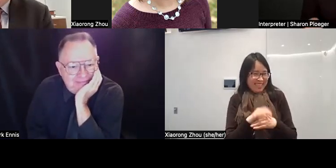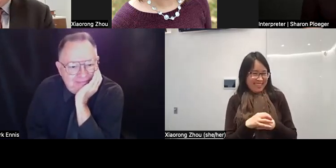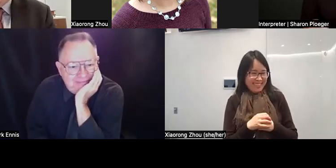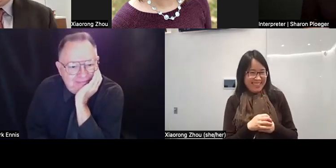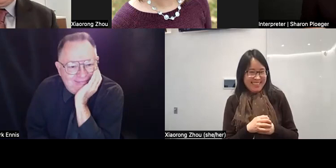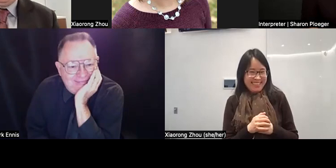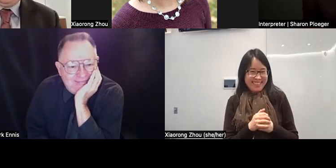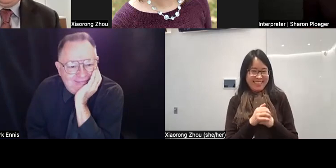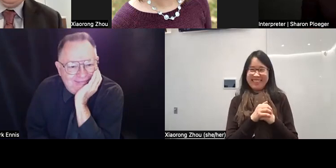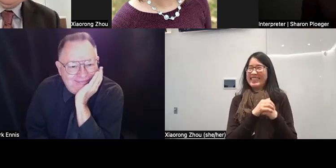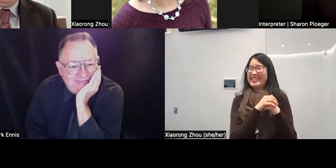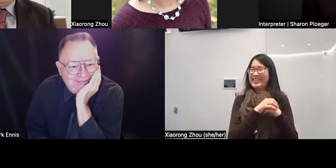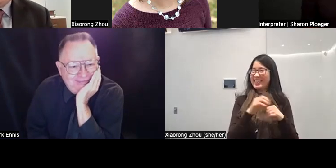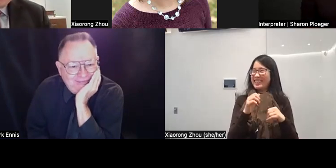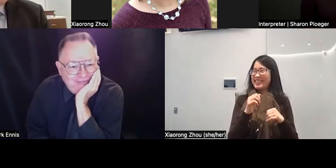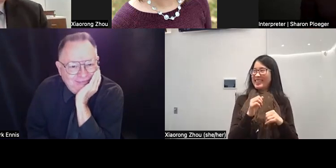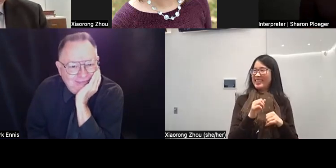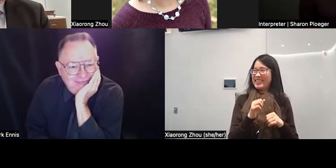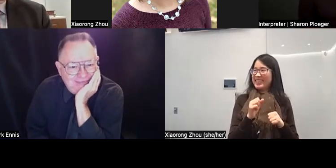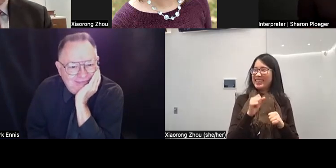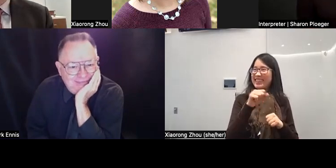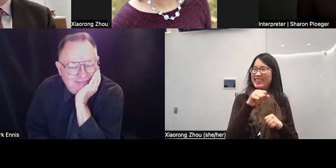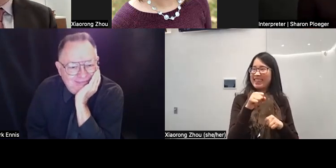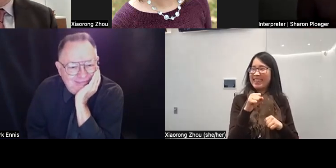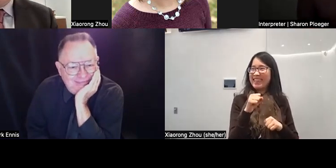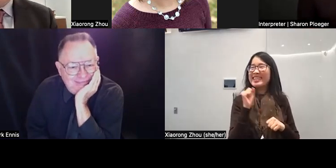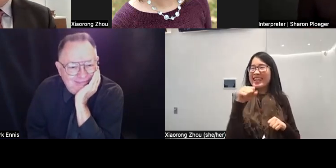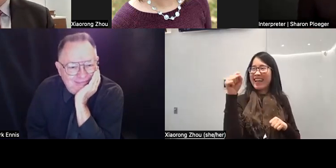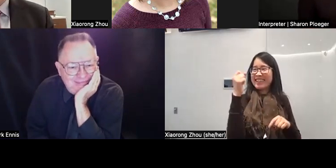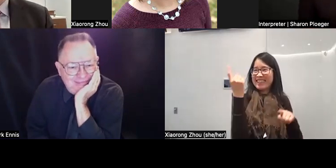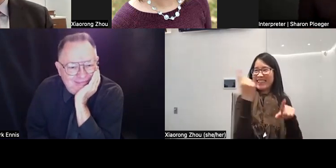Ooh, good question. That's hard.